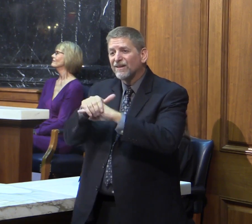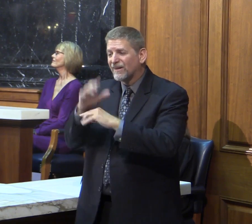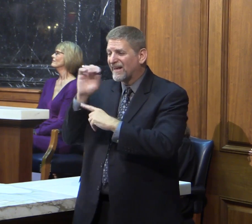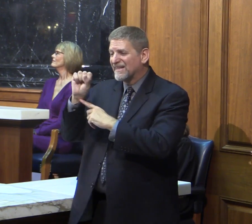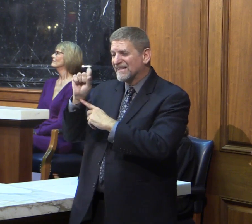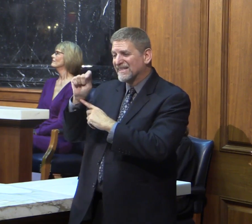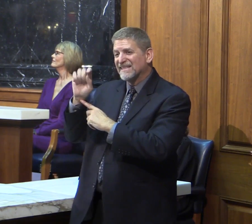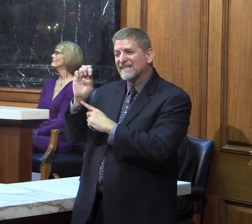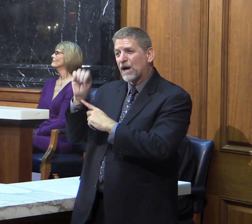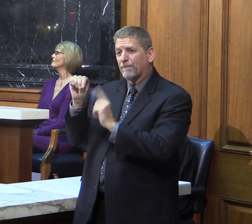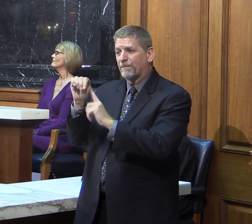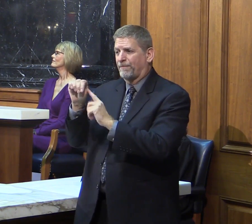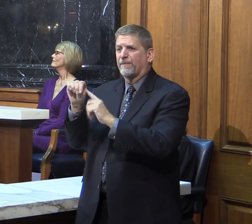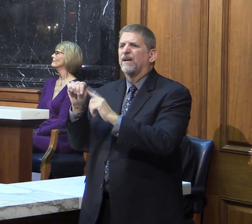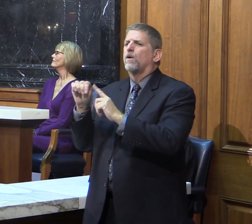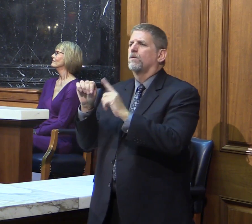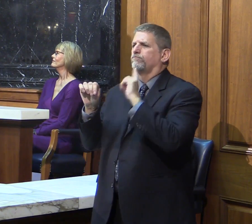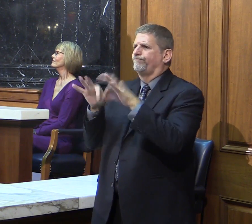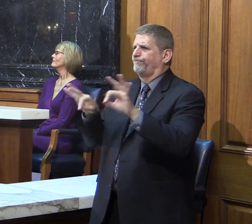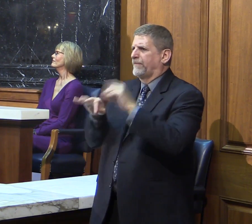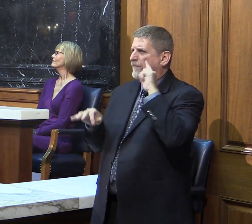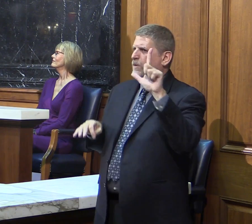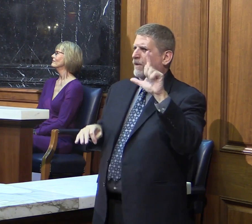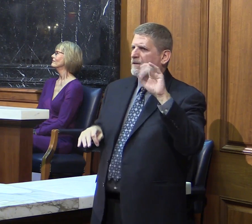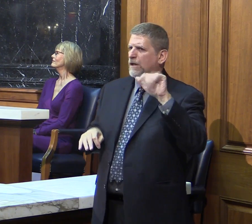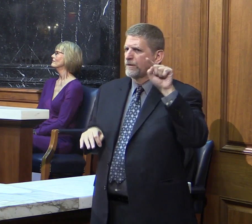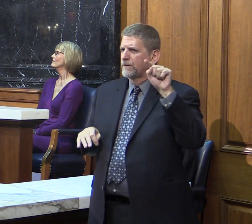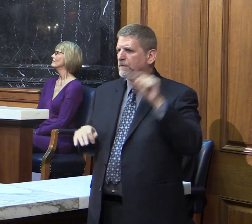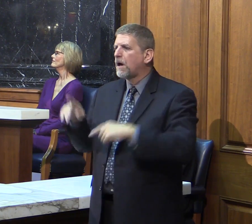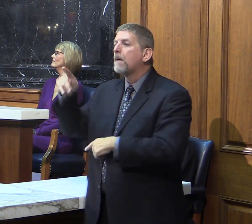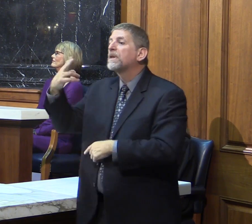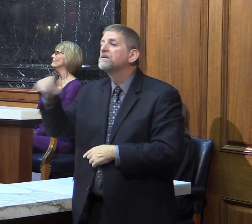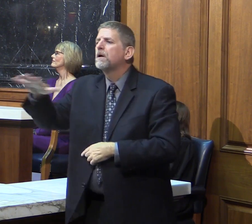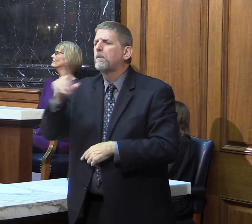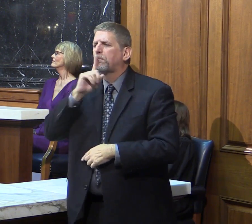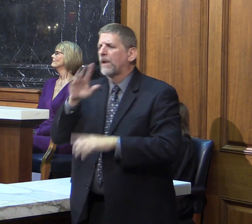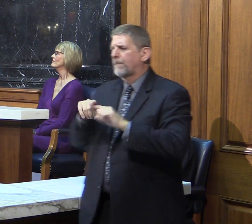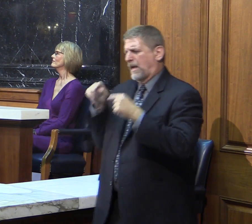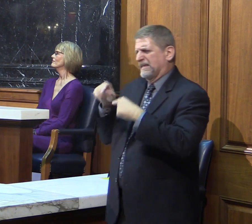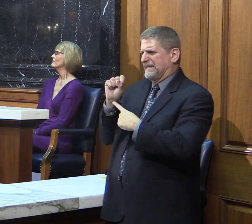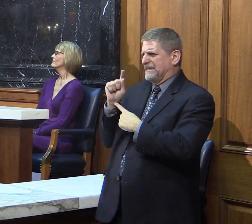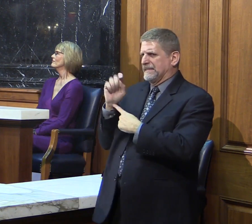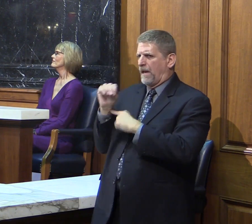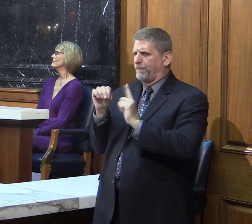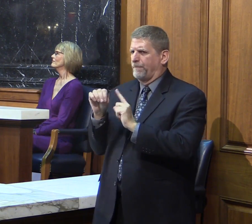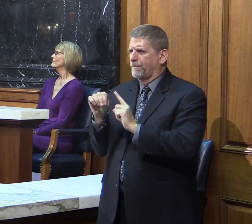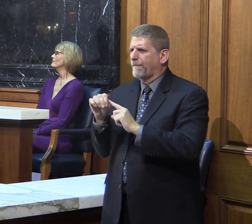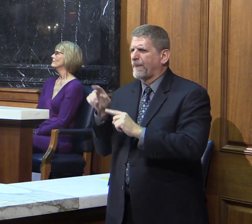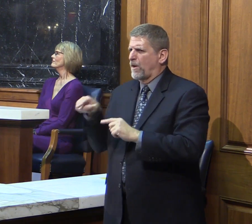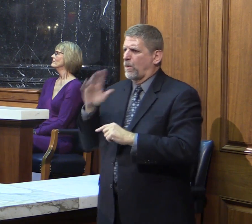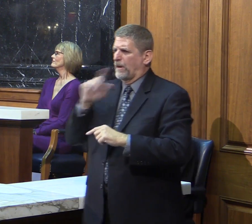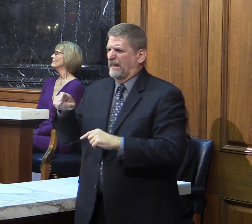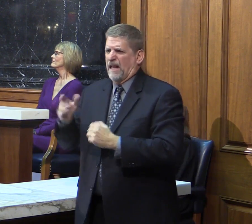jobs. Not just PhDs, but a growing number of jobs in all the key sectors of our economy. Yet